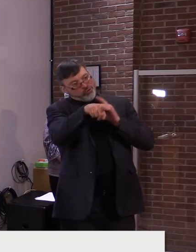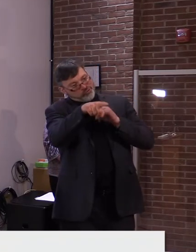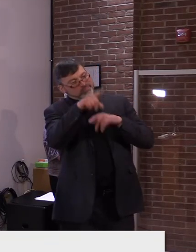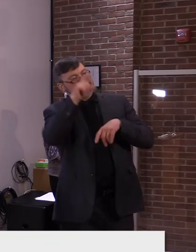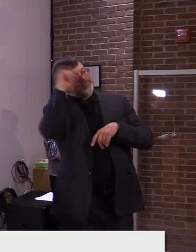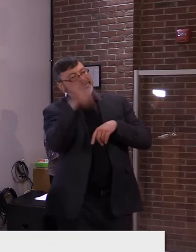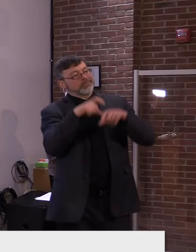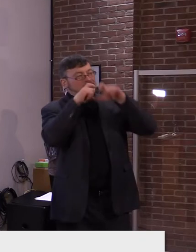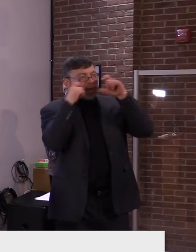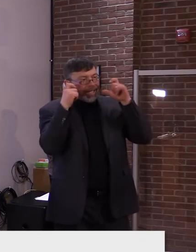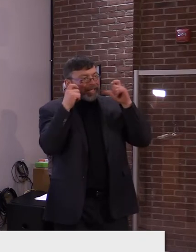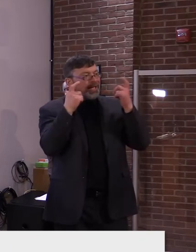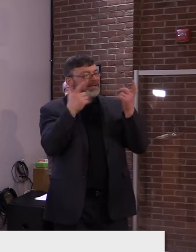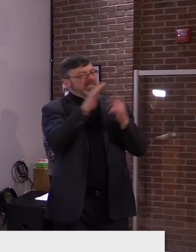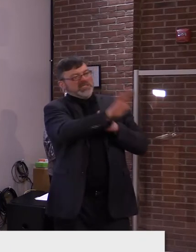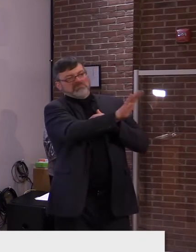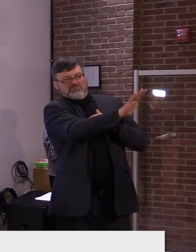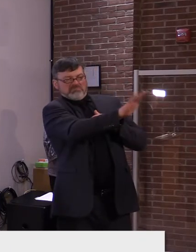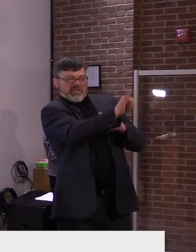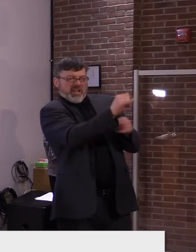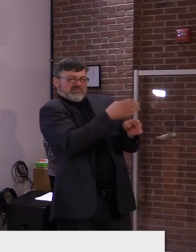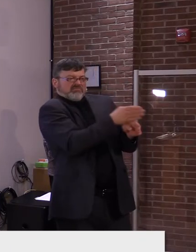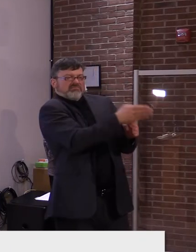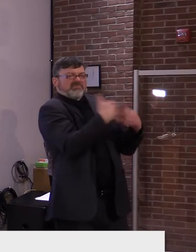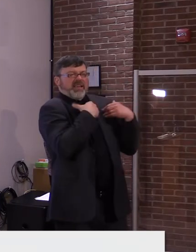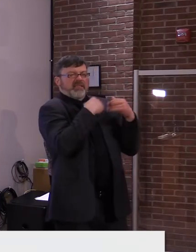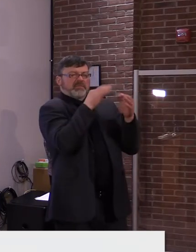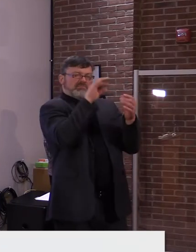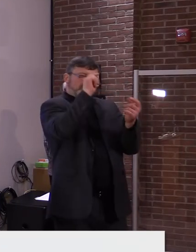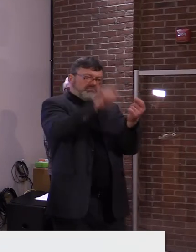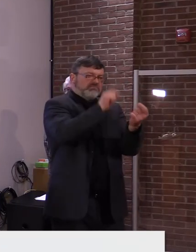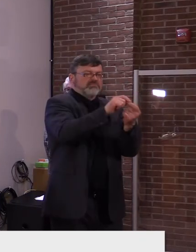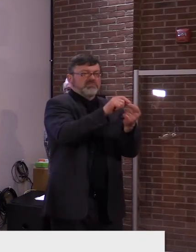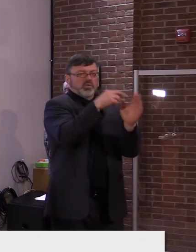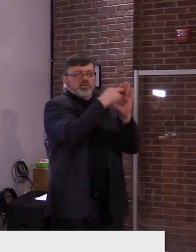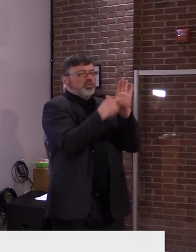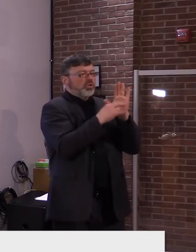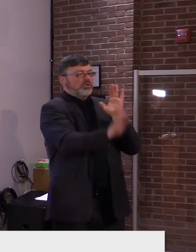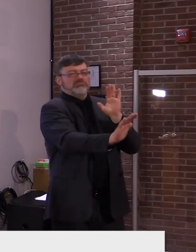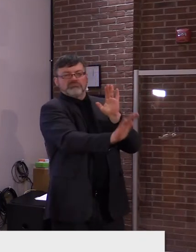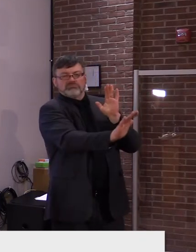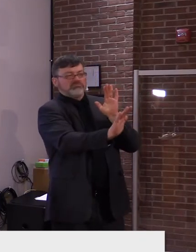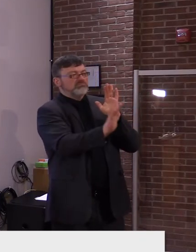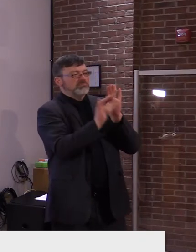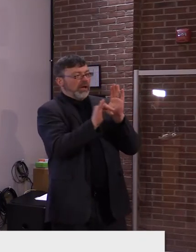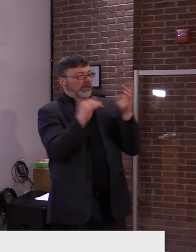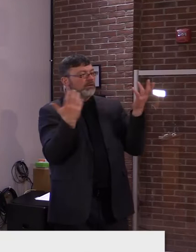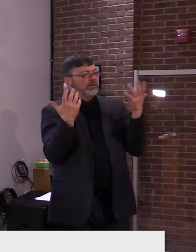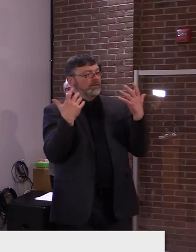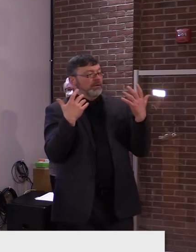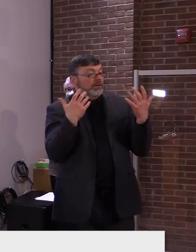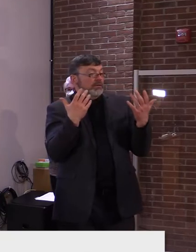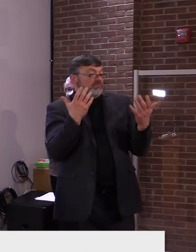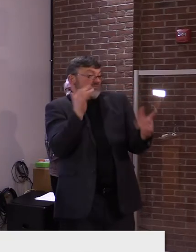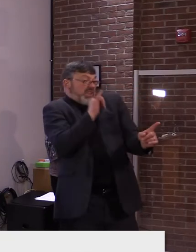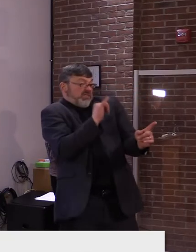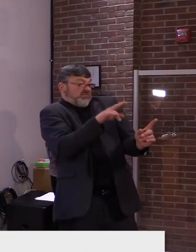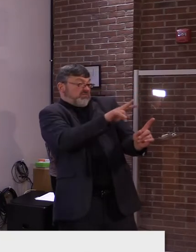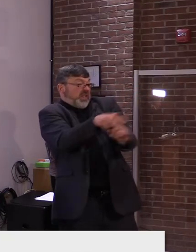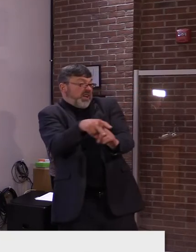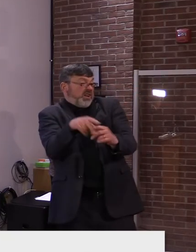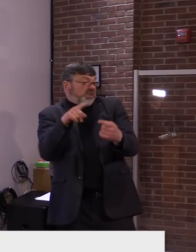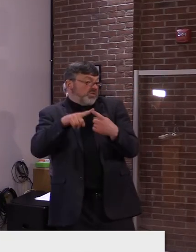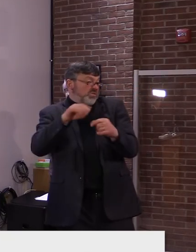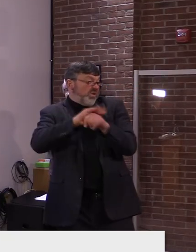in certain institutions. So we may get to a point where it's advisable for you to continue to wear a mask in some of